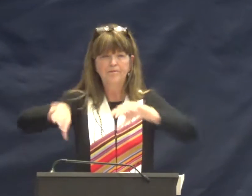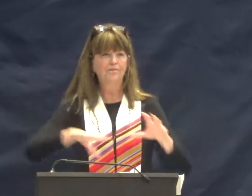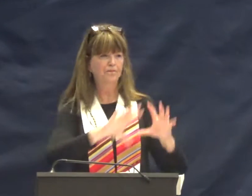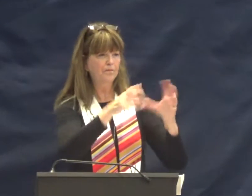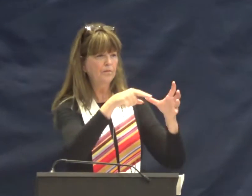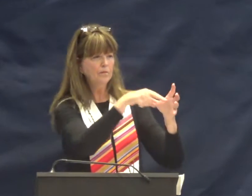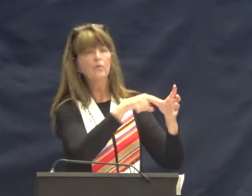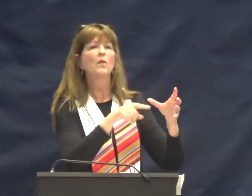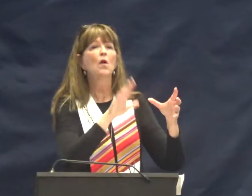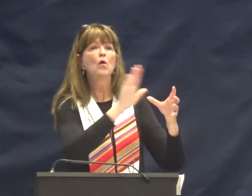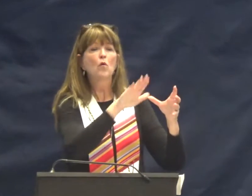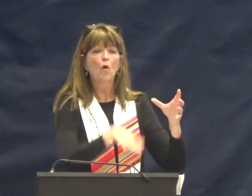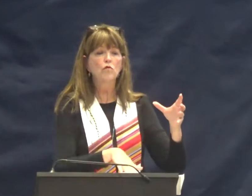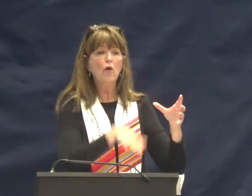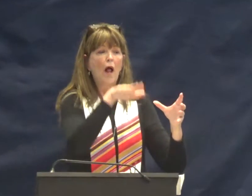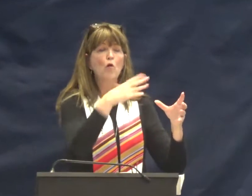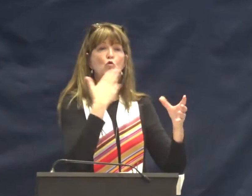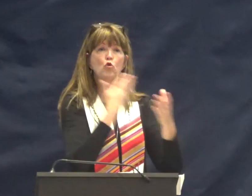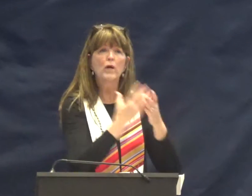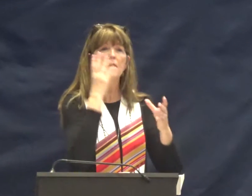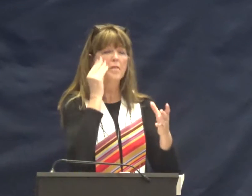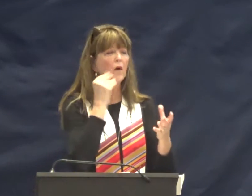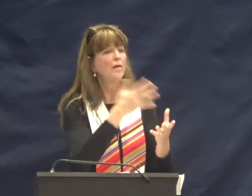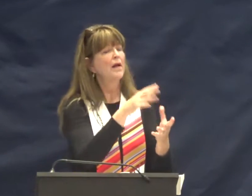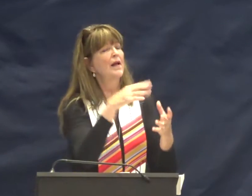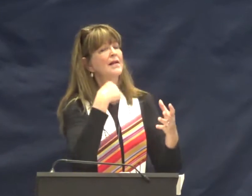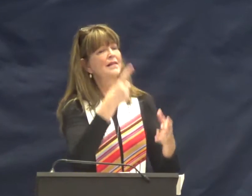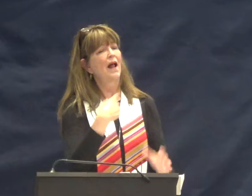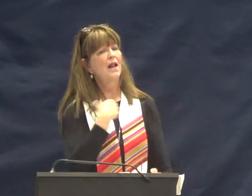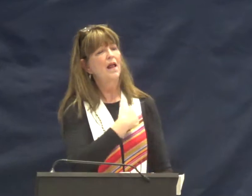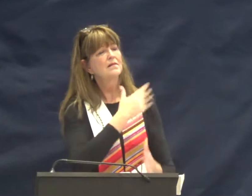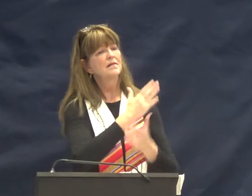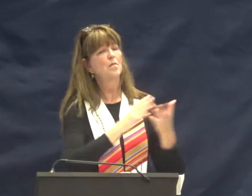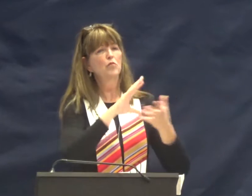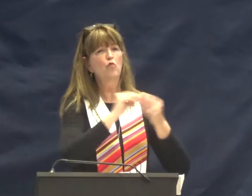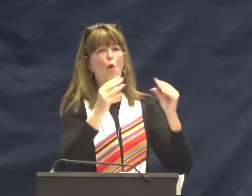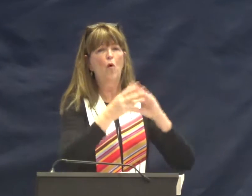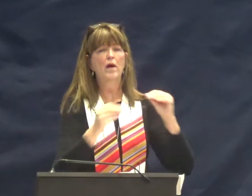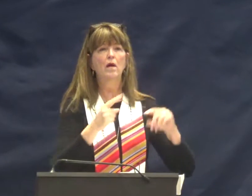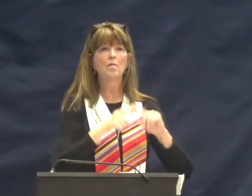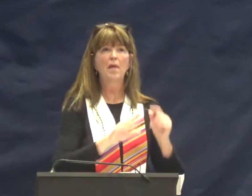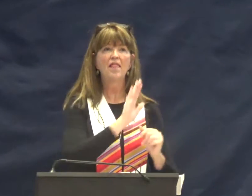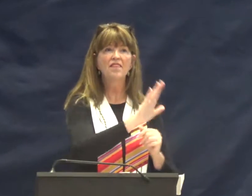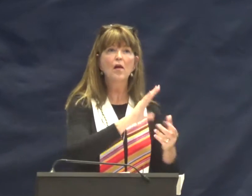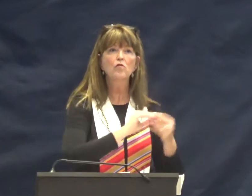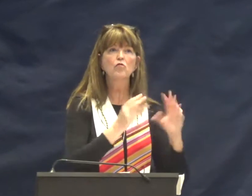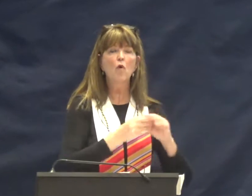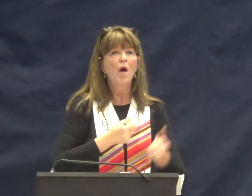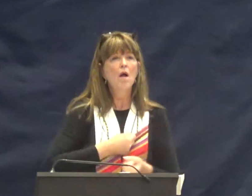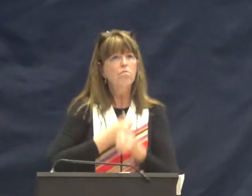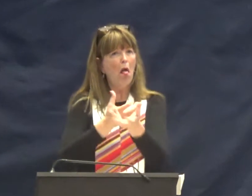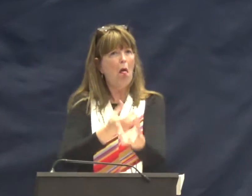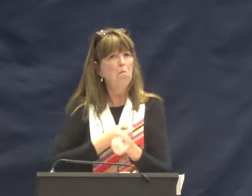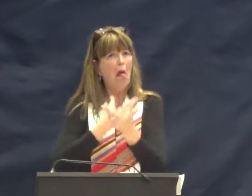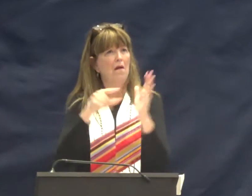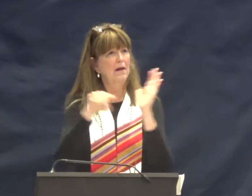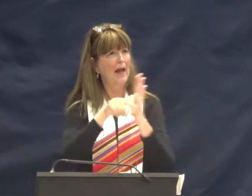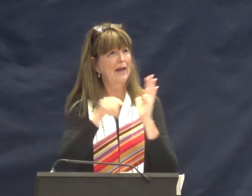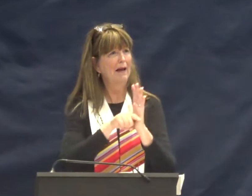study, people were asked about their childhoods and how they were raised. And they wanted people to tell